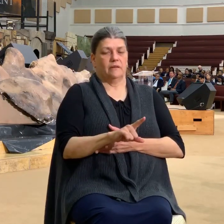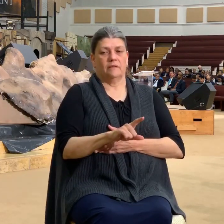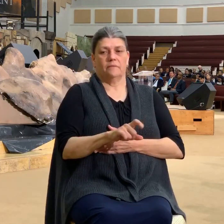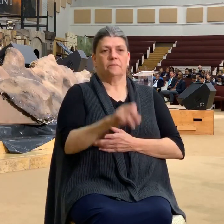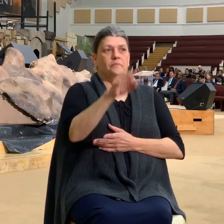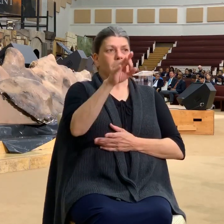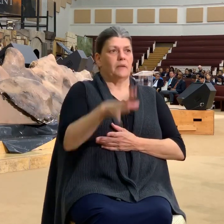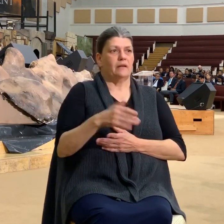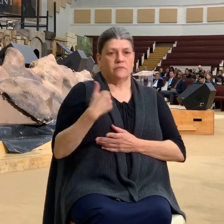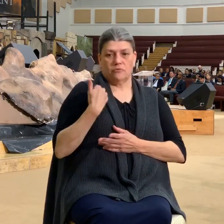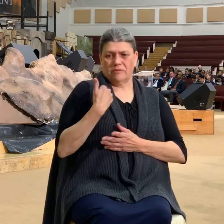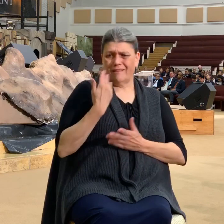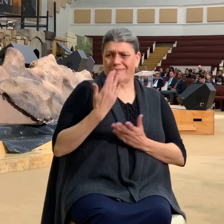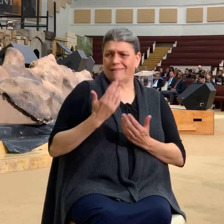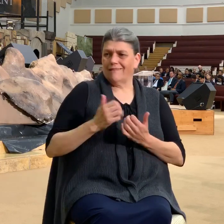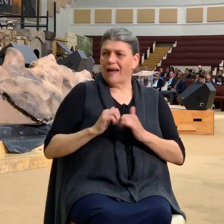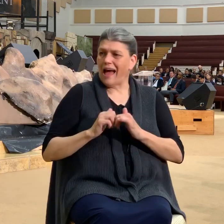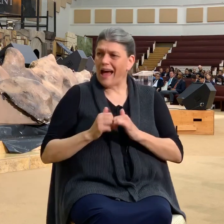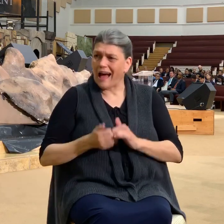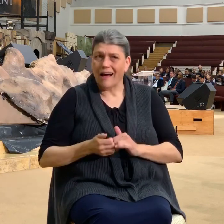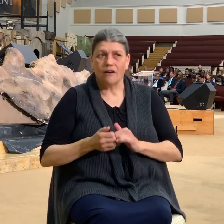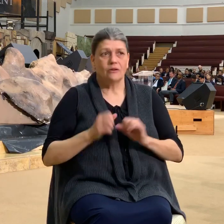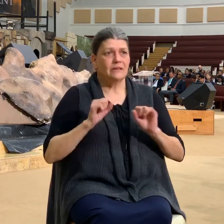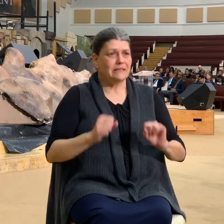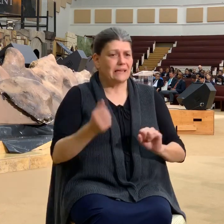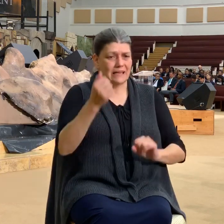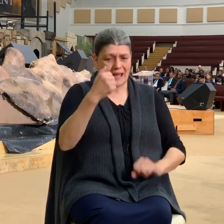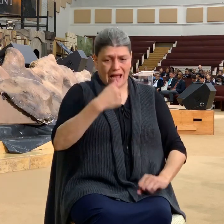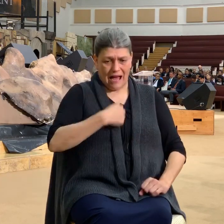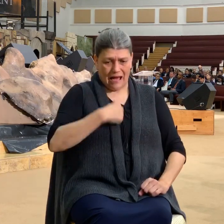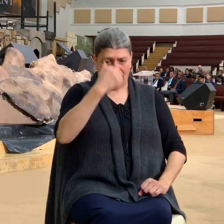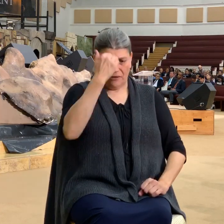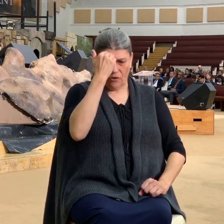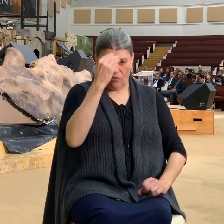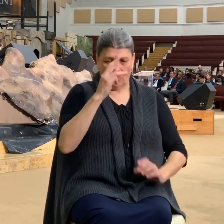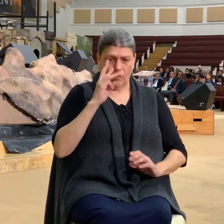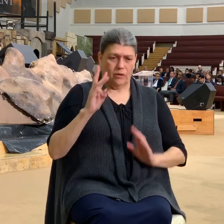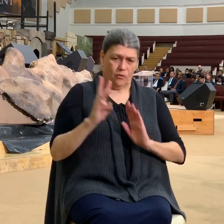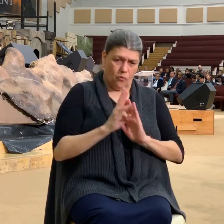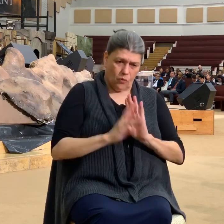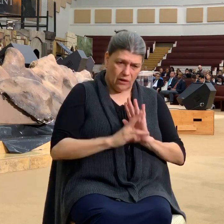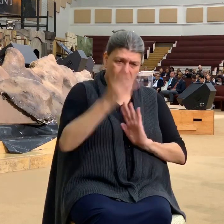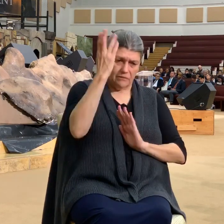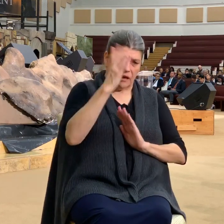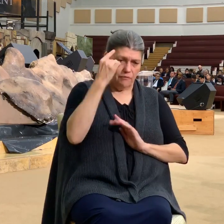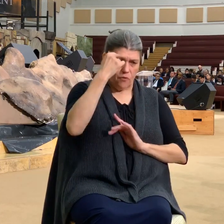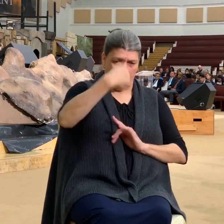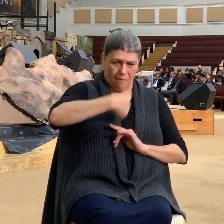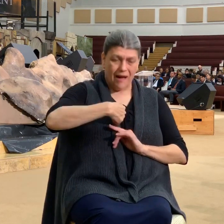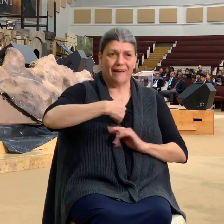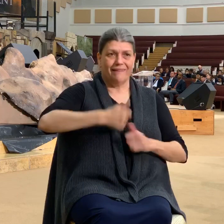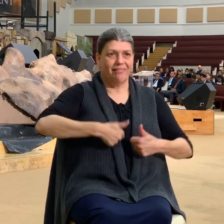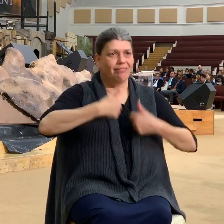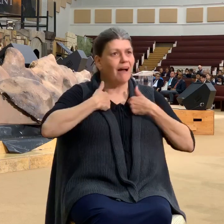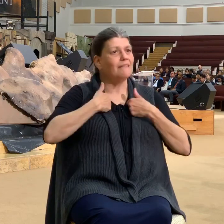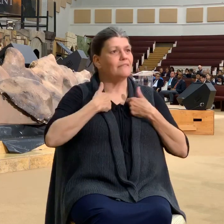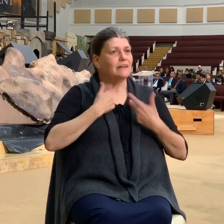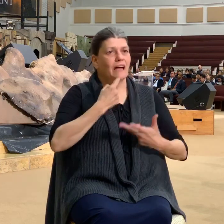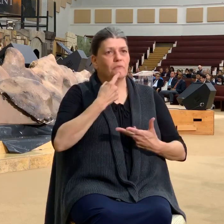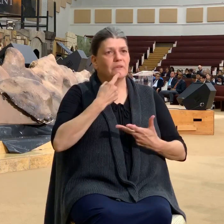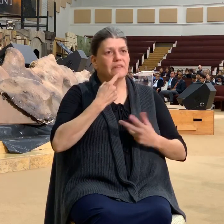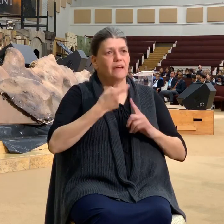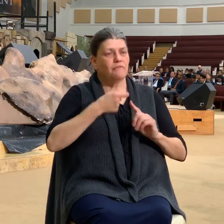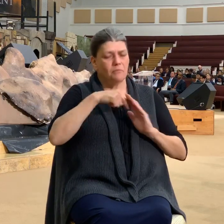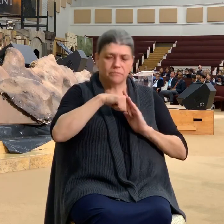Young, how can I know the will of God for my life? I want to say from the bottom of